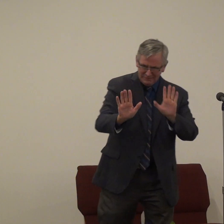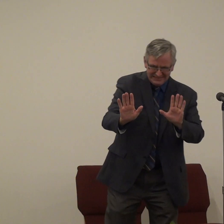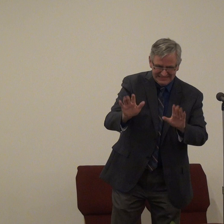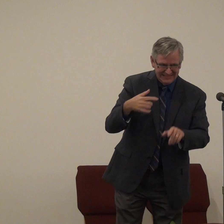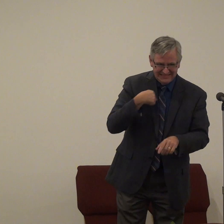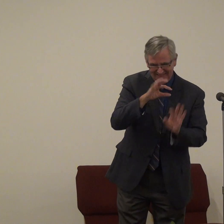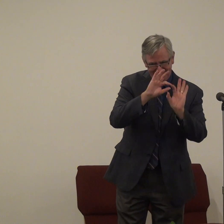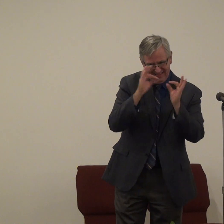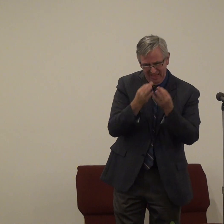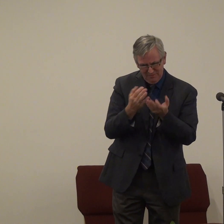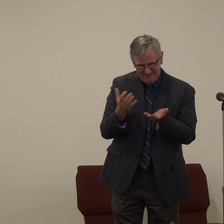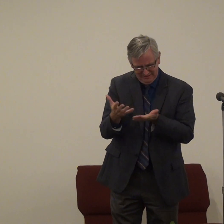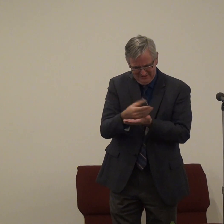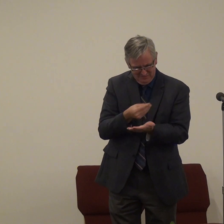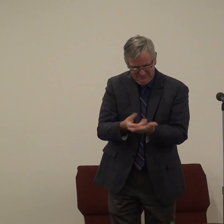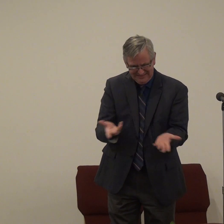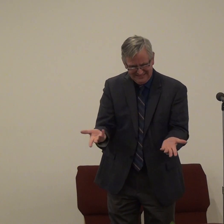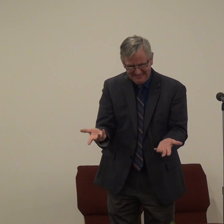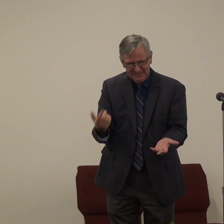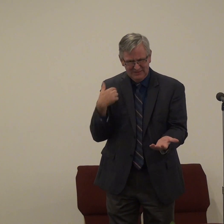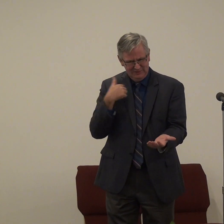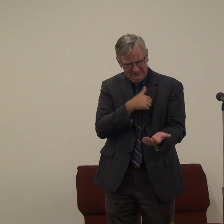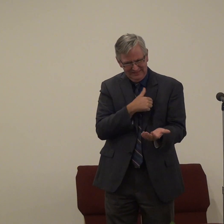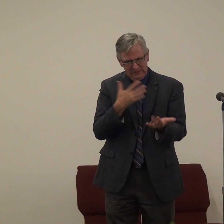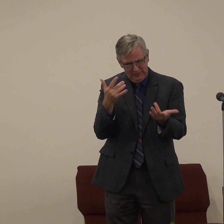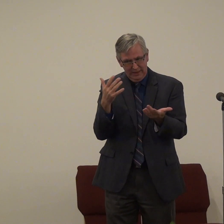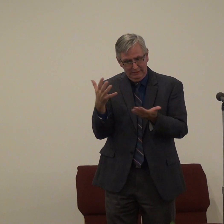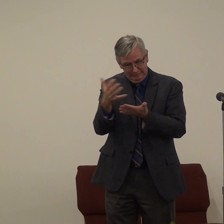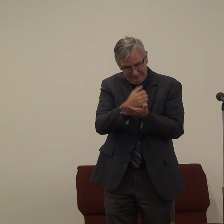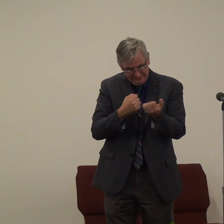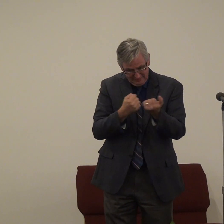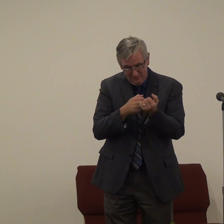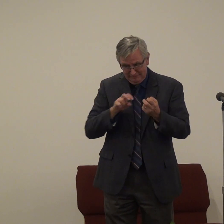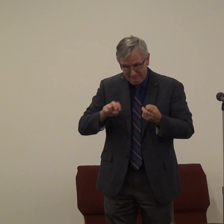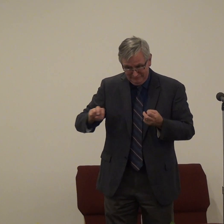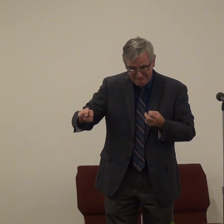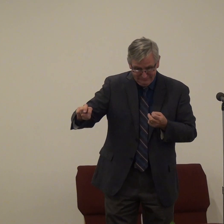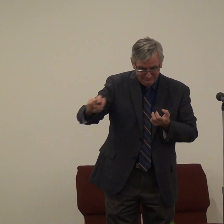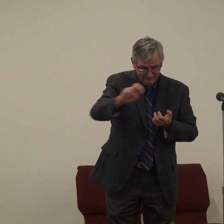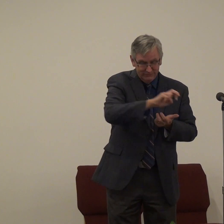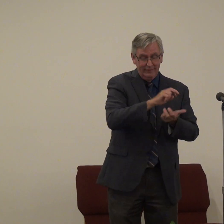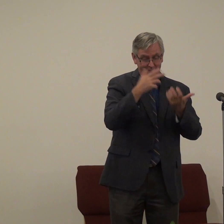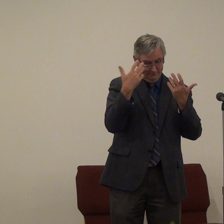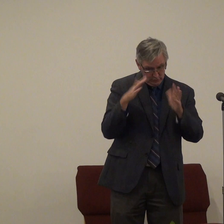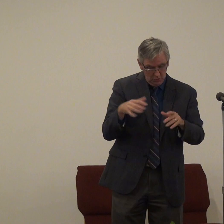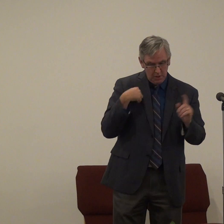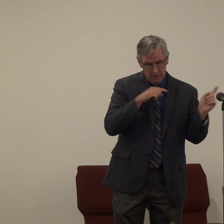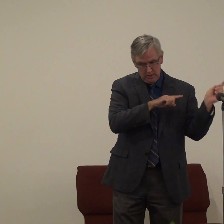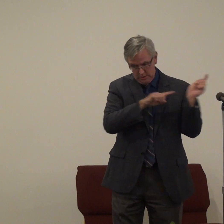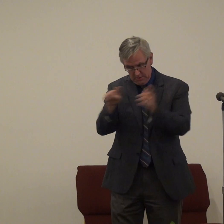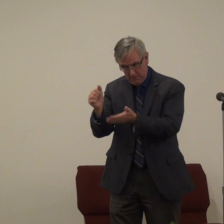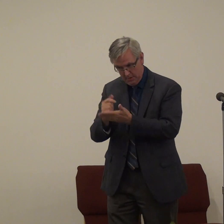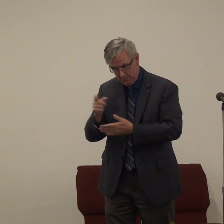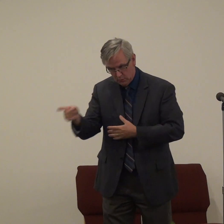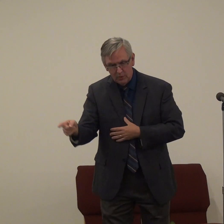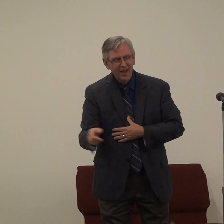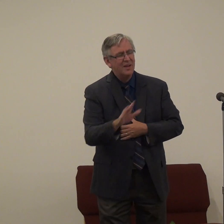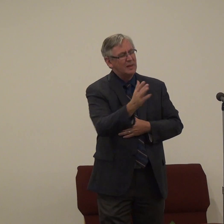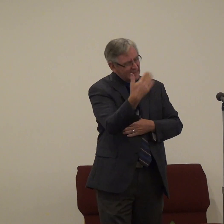I said, Robert, not right now. Our family's got to raise some support. We've got to get our support. We've got to do deputation, and then I can